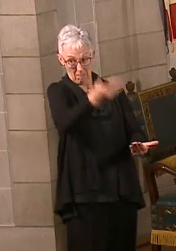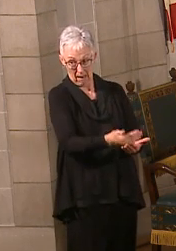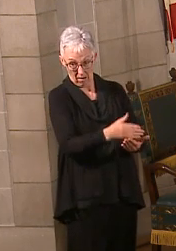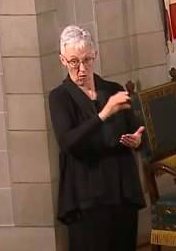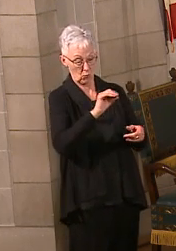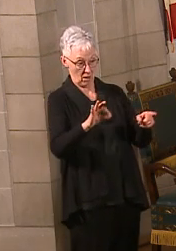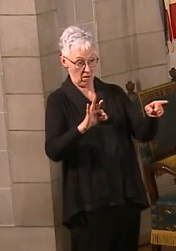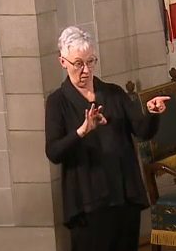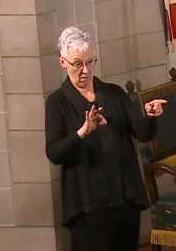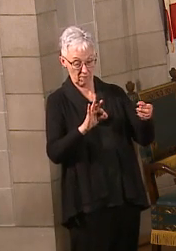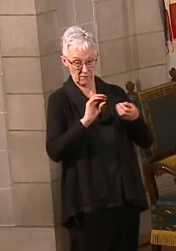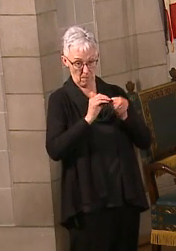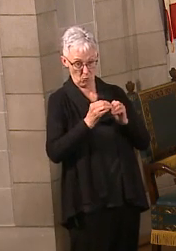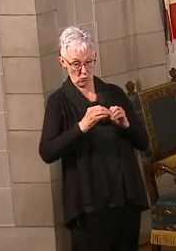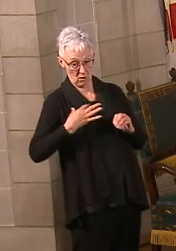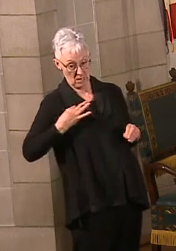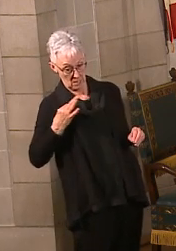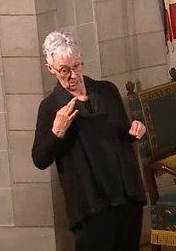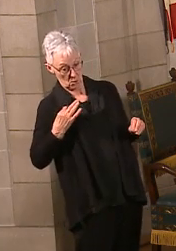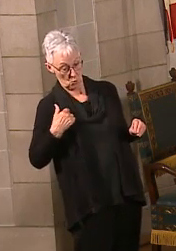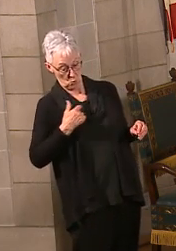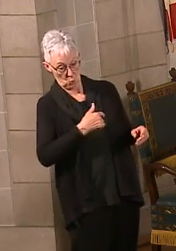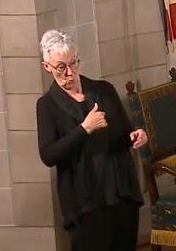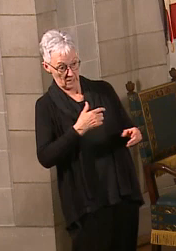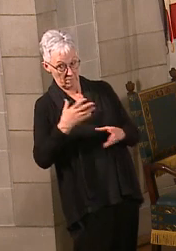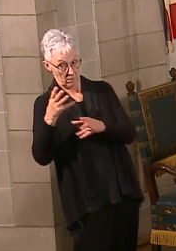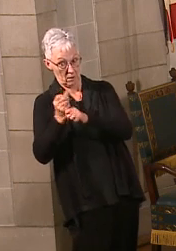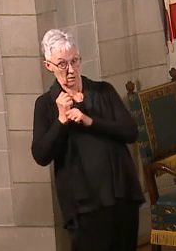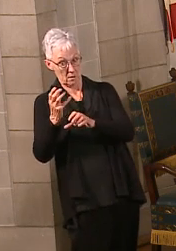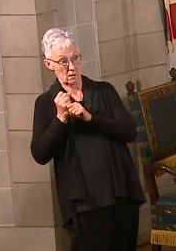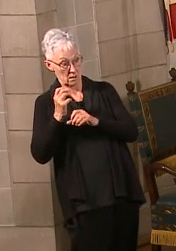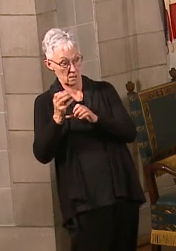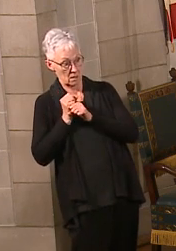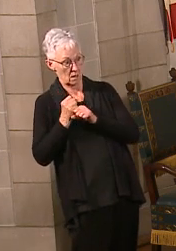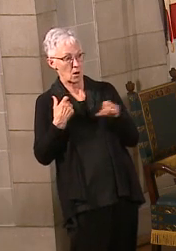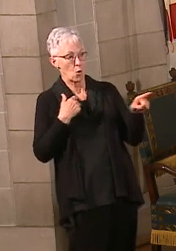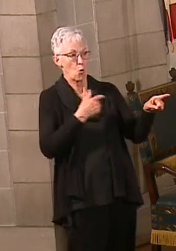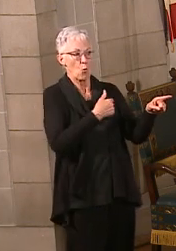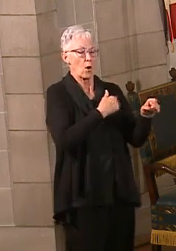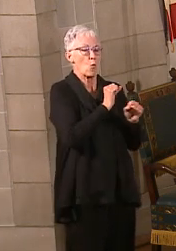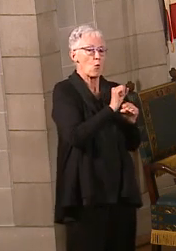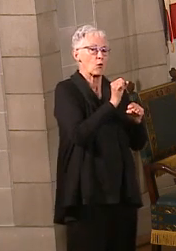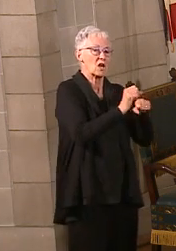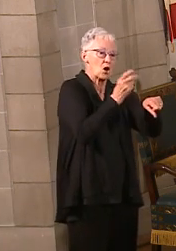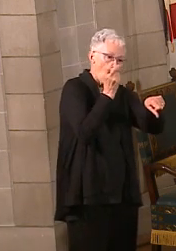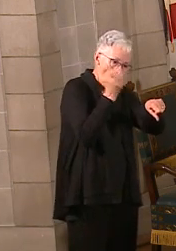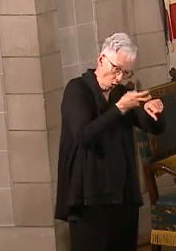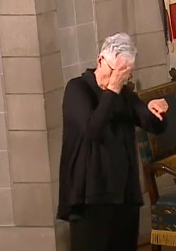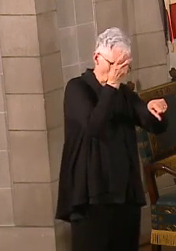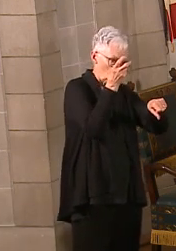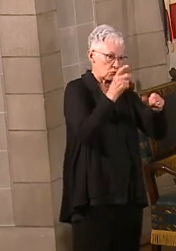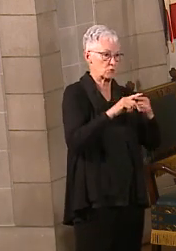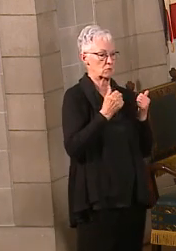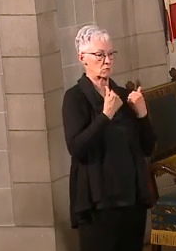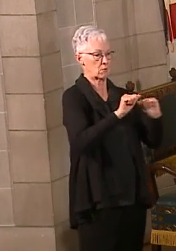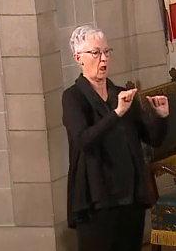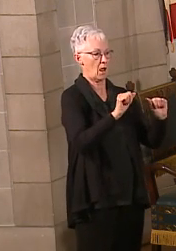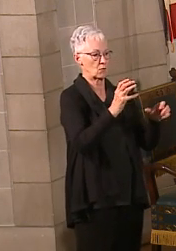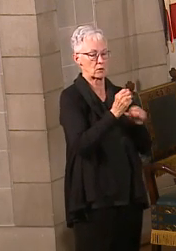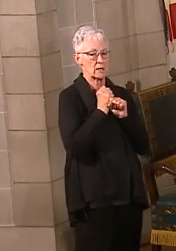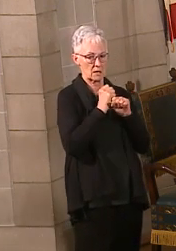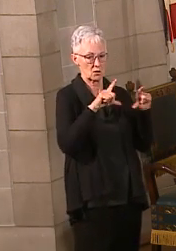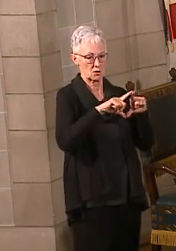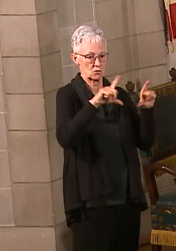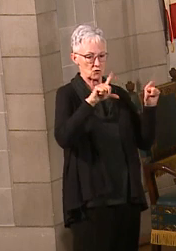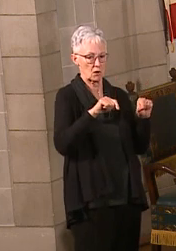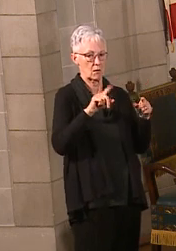21 to 28 days. We are working to hit probably that 28 days, but that's part of the challenge. Is it's still going to take, those 4